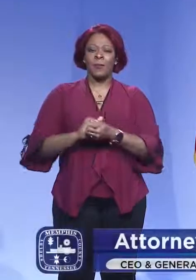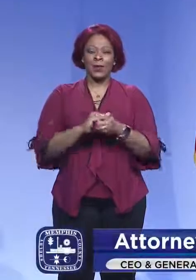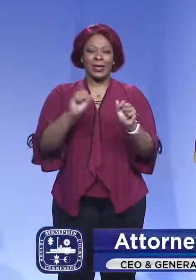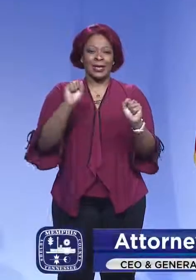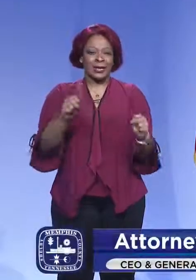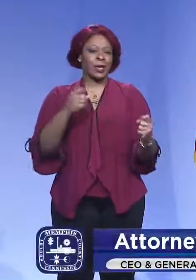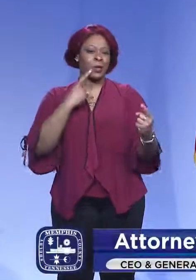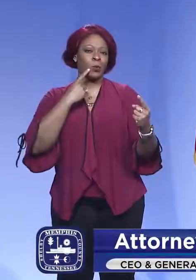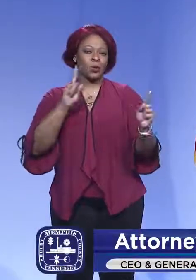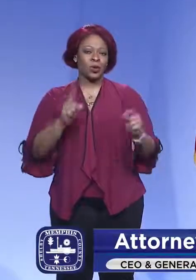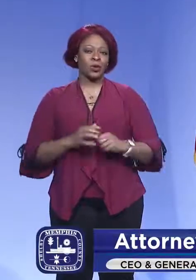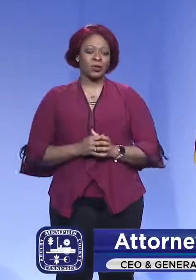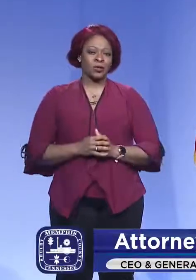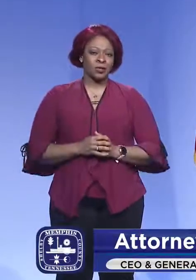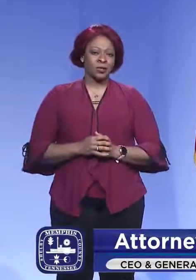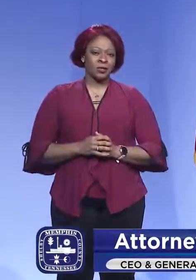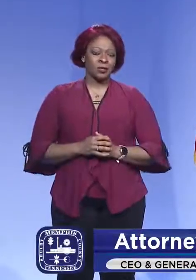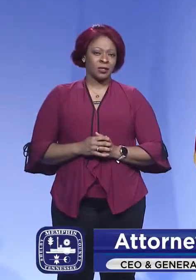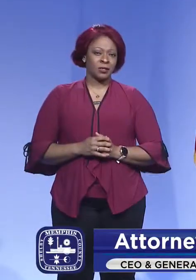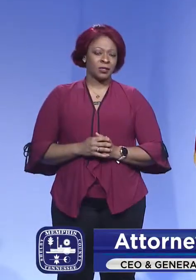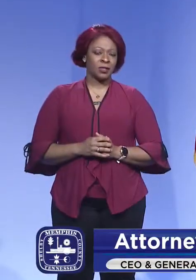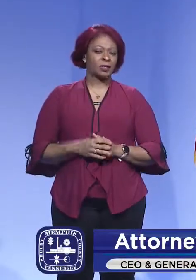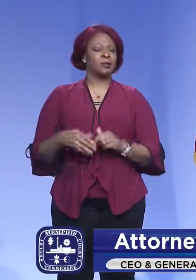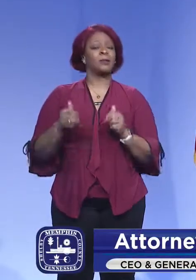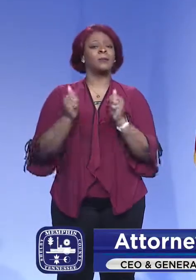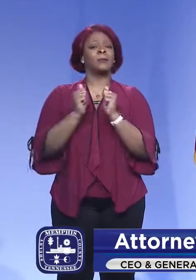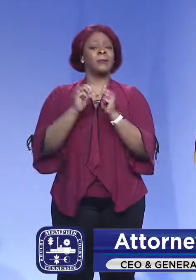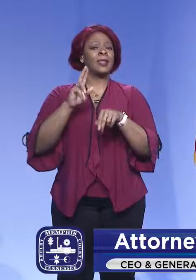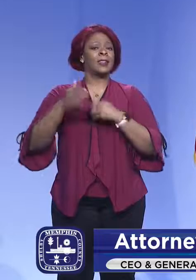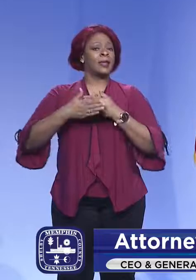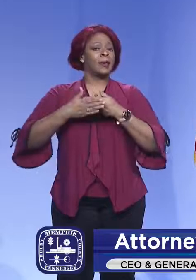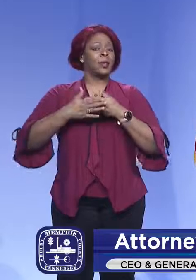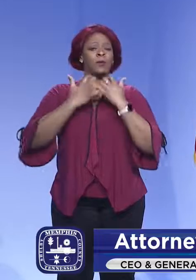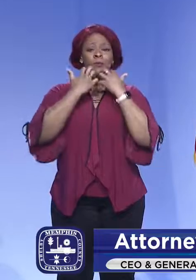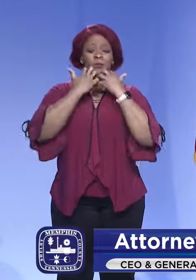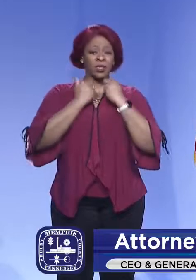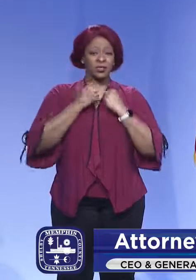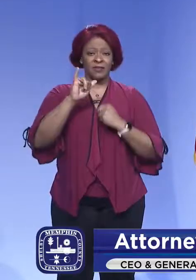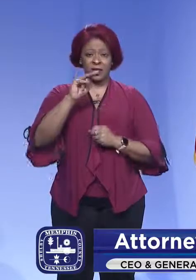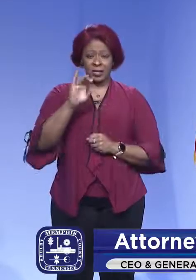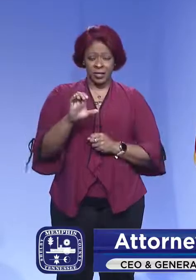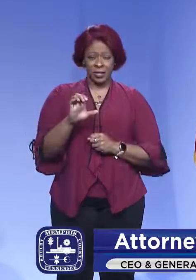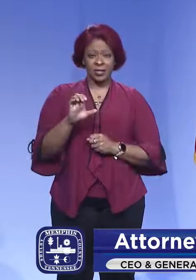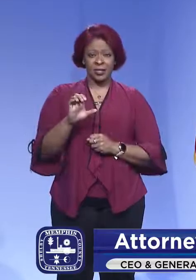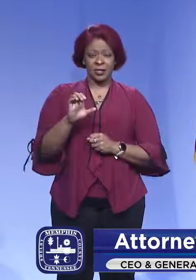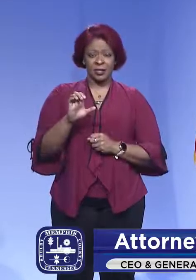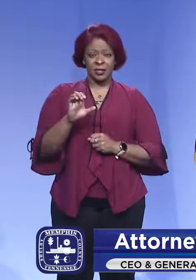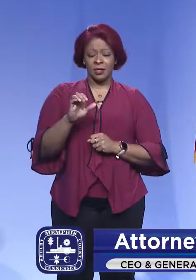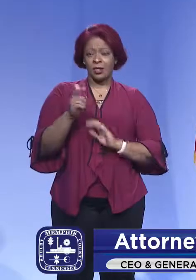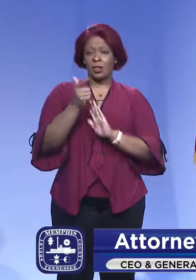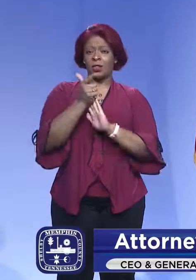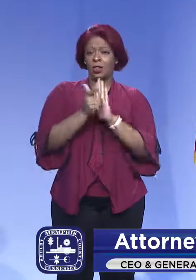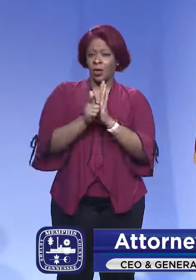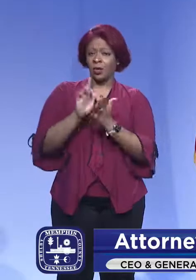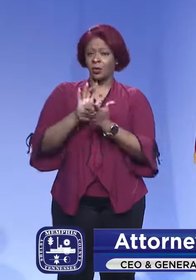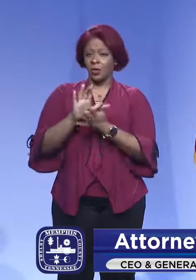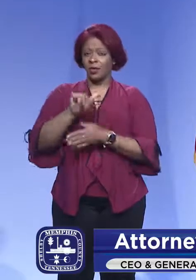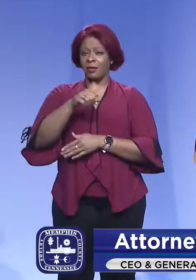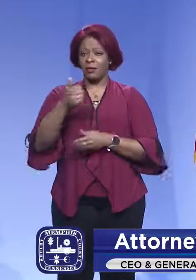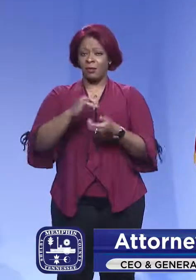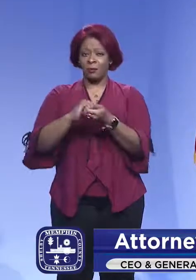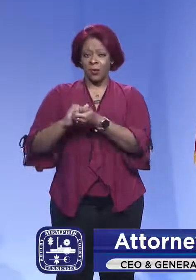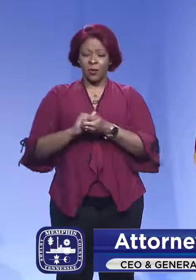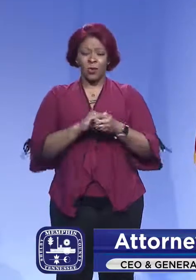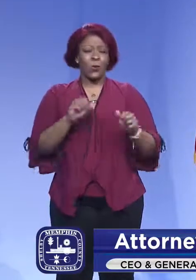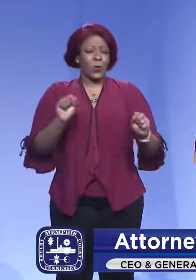can work. With the Neighborhood Preservation, Inc., the law school, and our other partners,